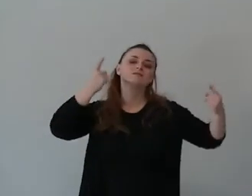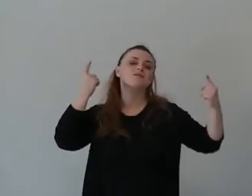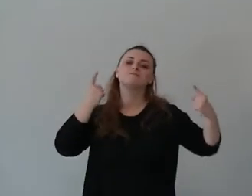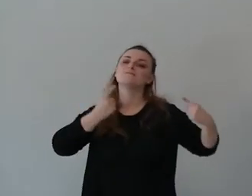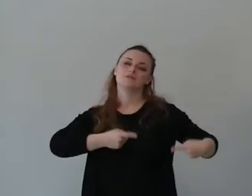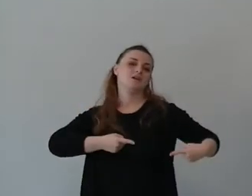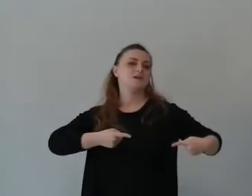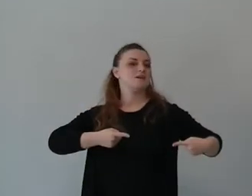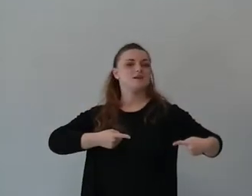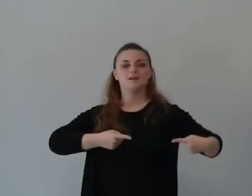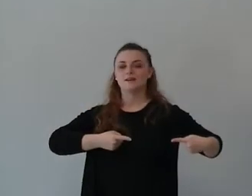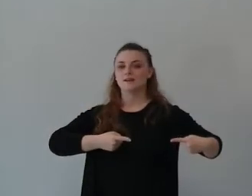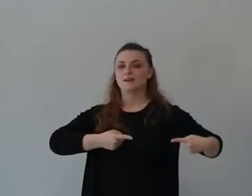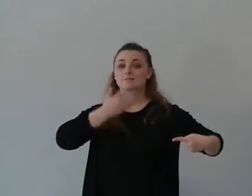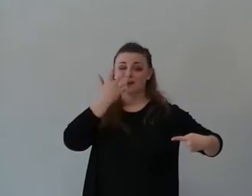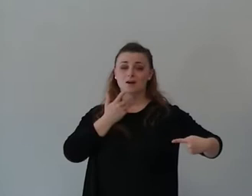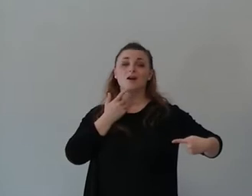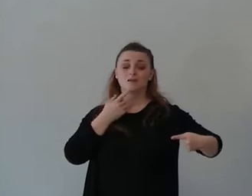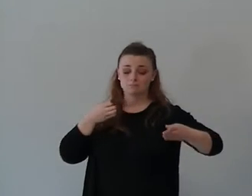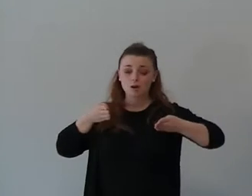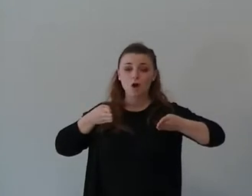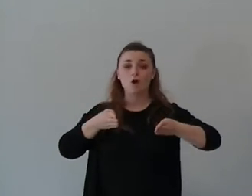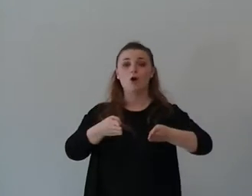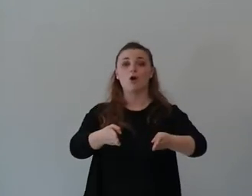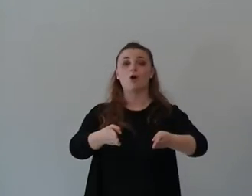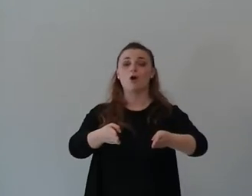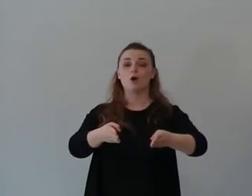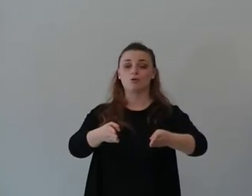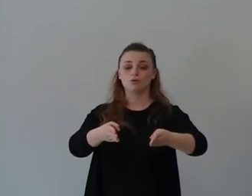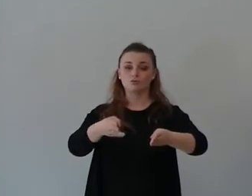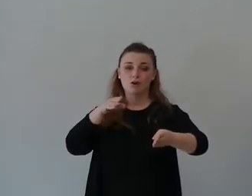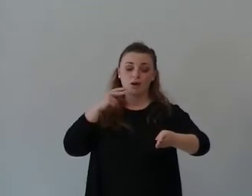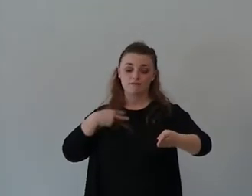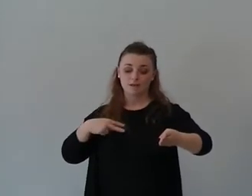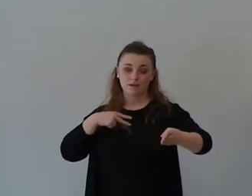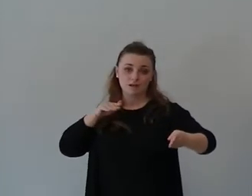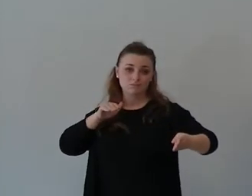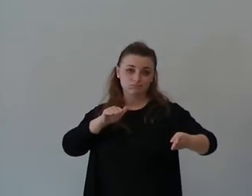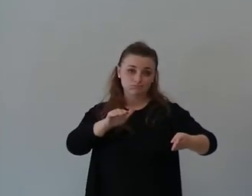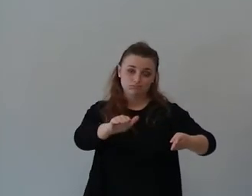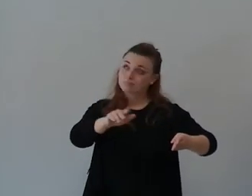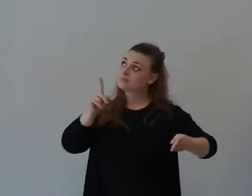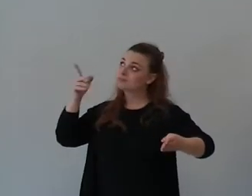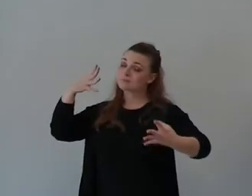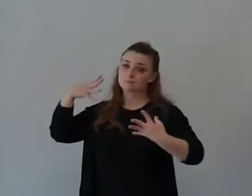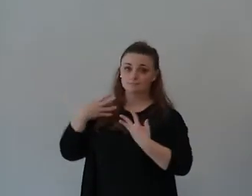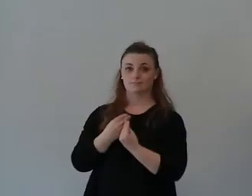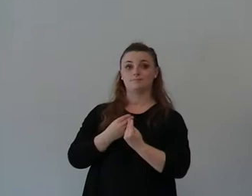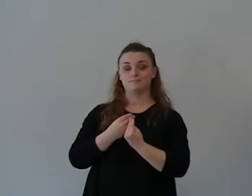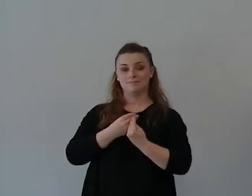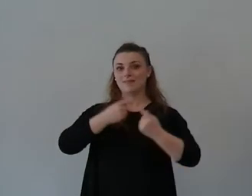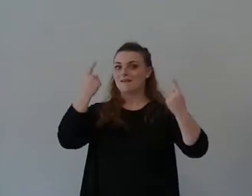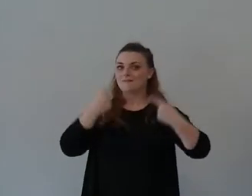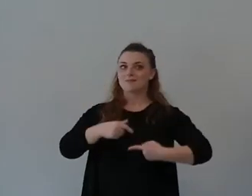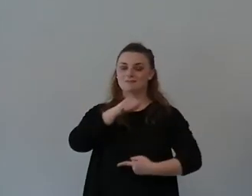quel momento nel mio cammino col Signore. Right now I want you to be thinking, who is a Timothy in my life? E quindi ora